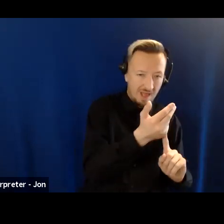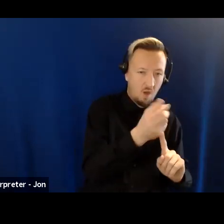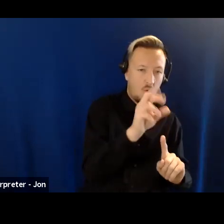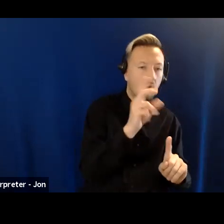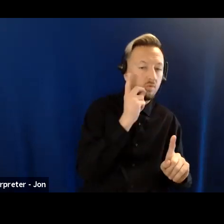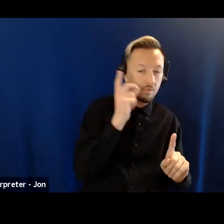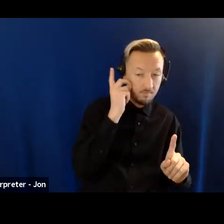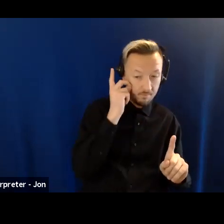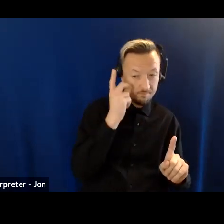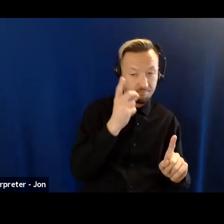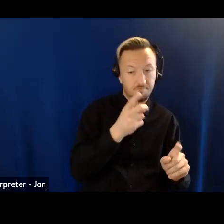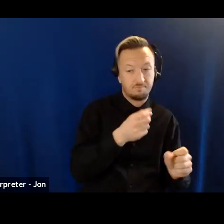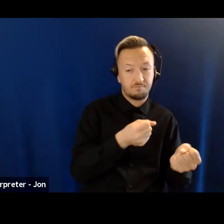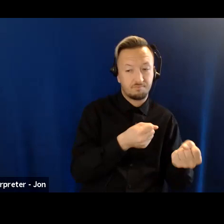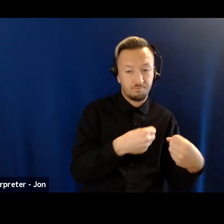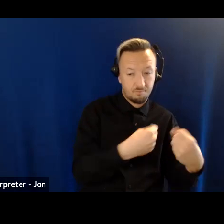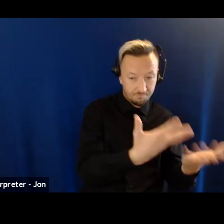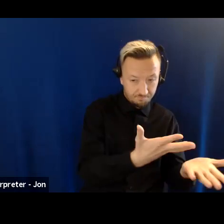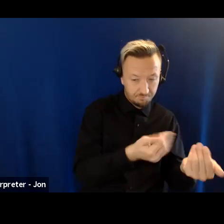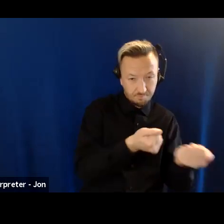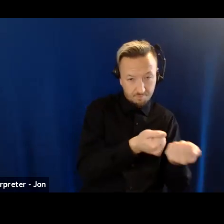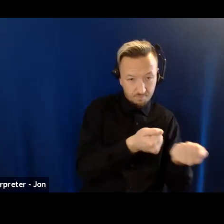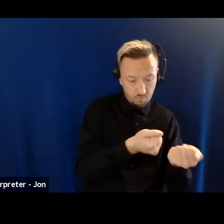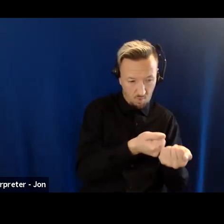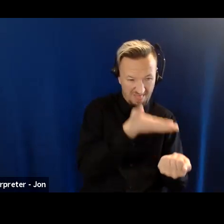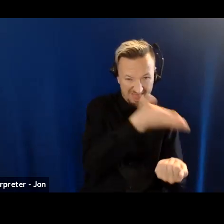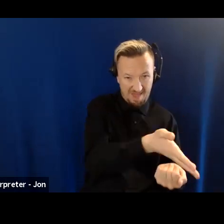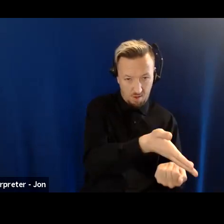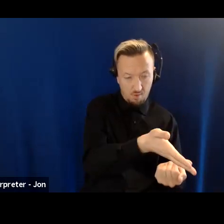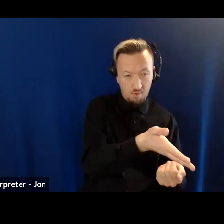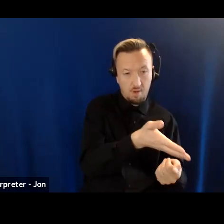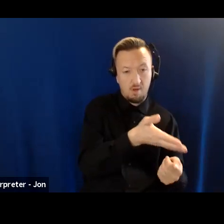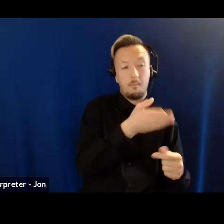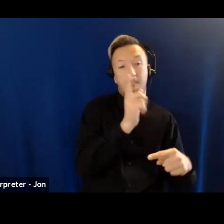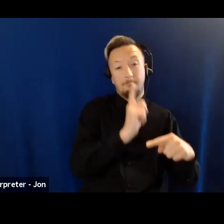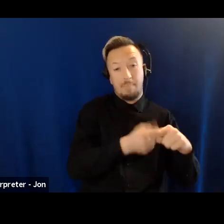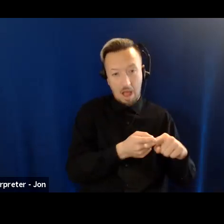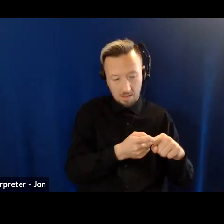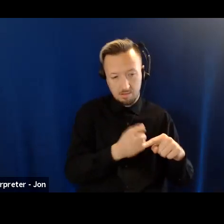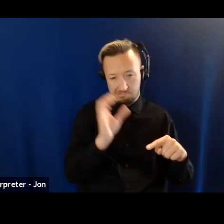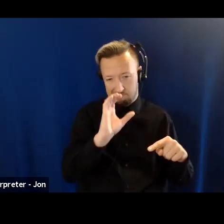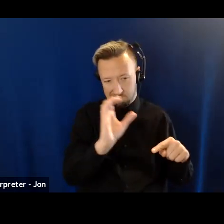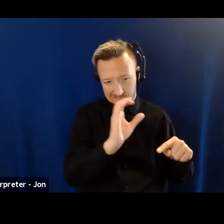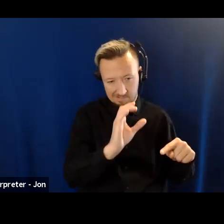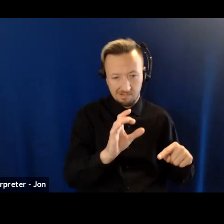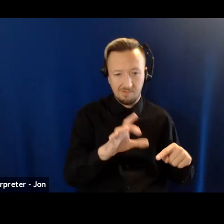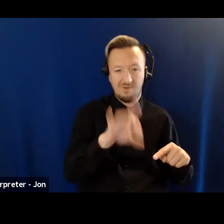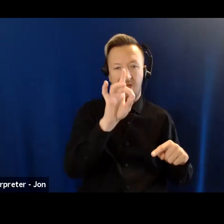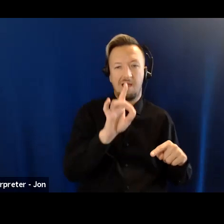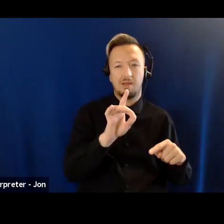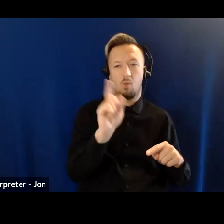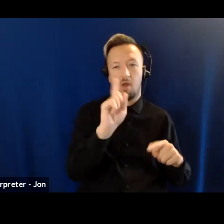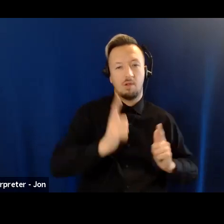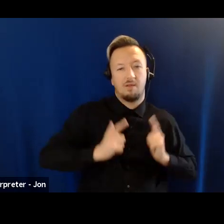services and supports they need in that location, as well as continue working on transition out into the community